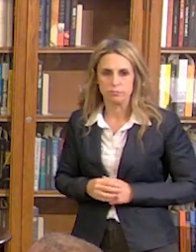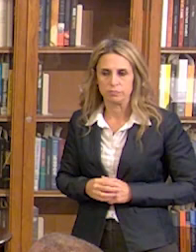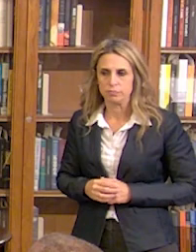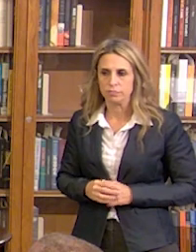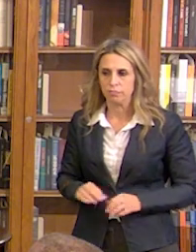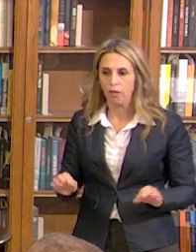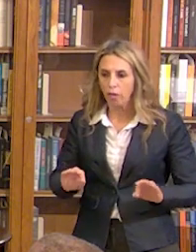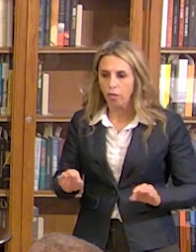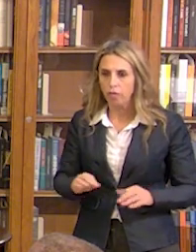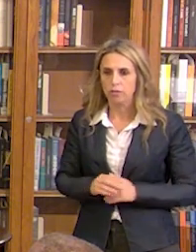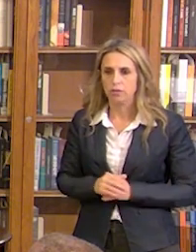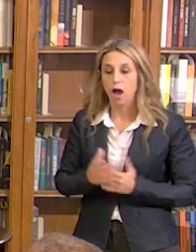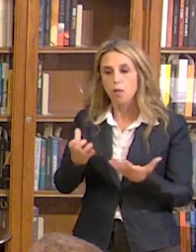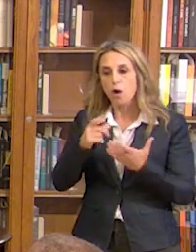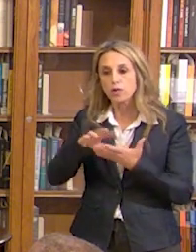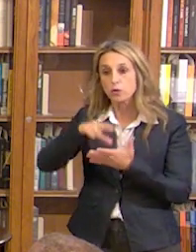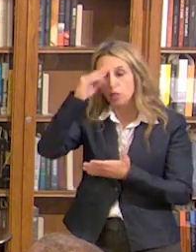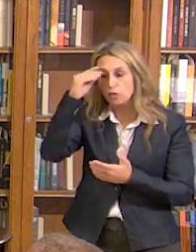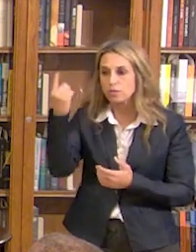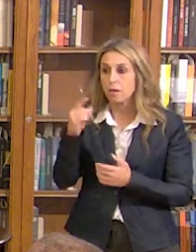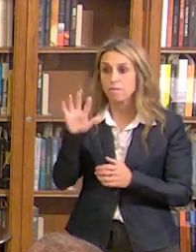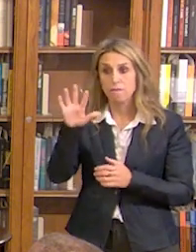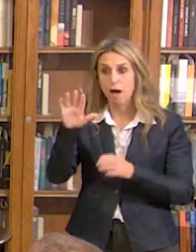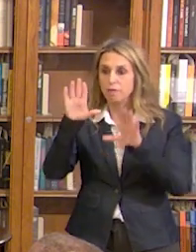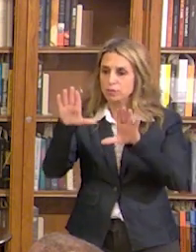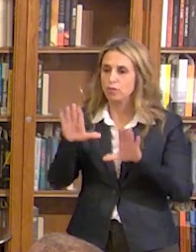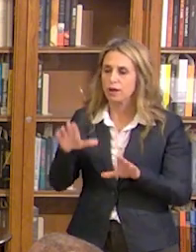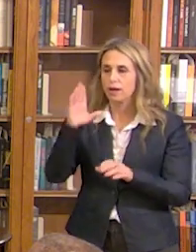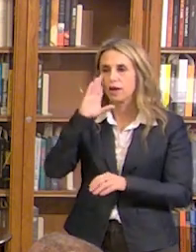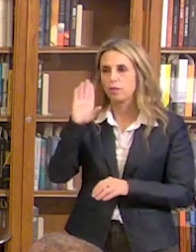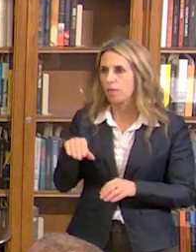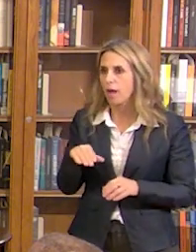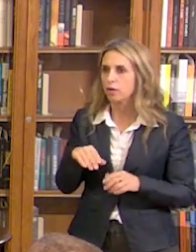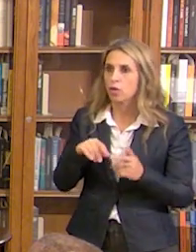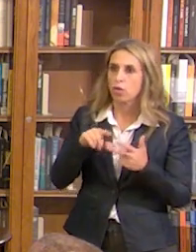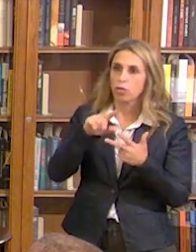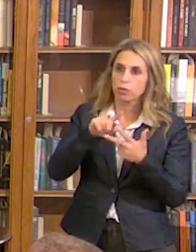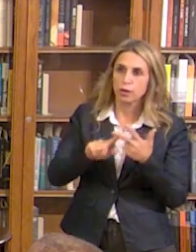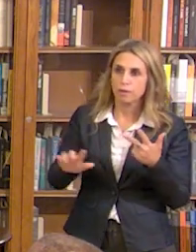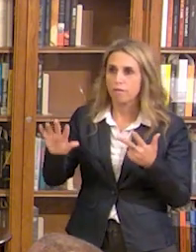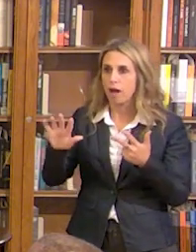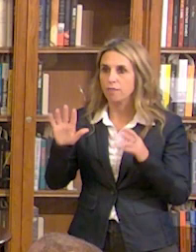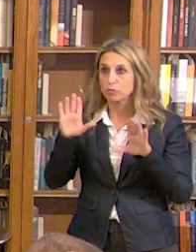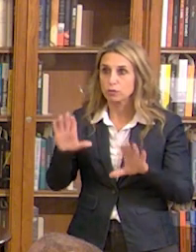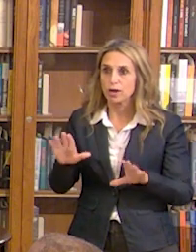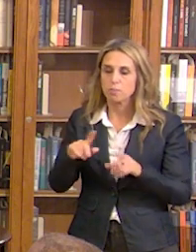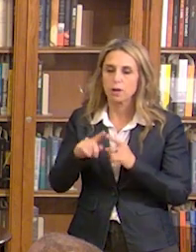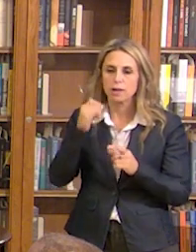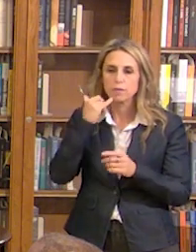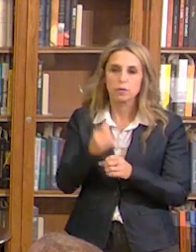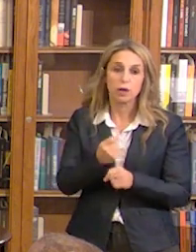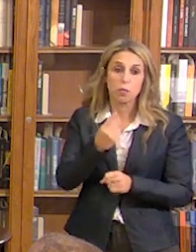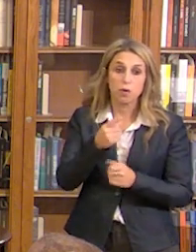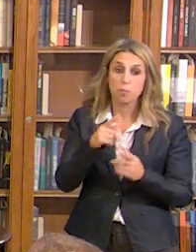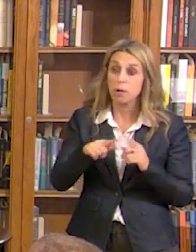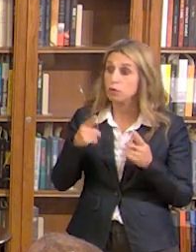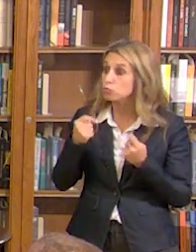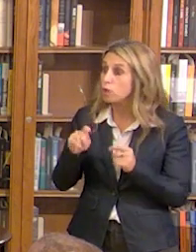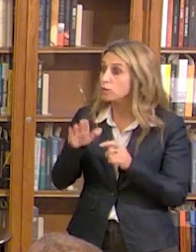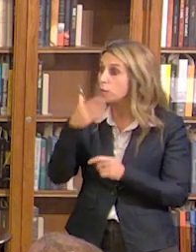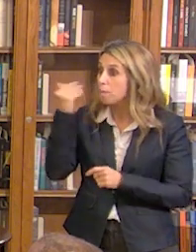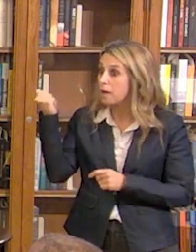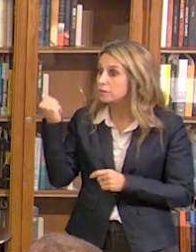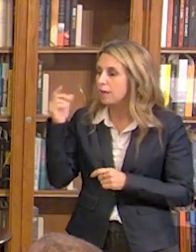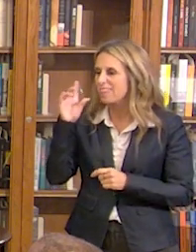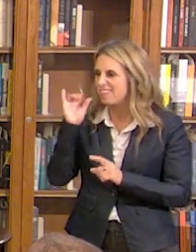something okay a five is great and I know we pride ourselves on threes to fives all the time but if you get a one and you did your best that's